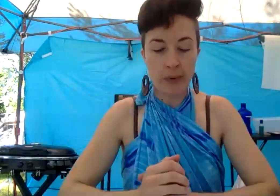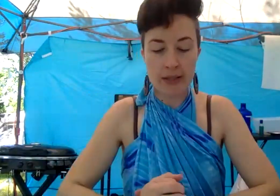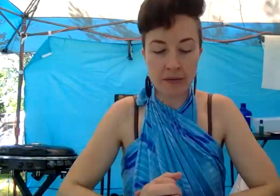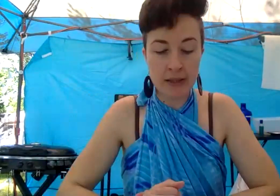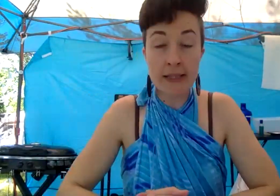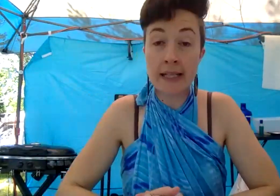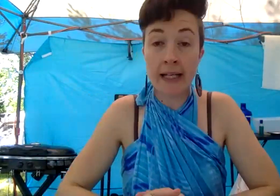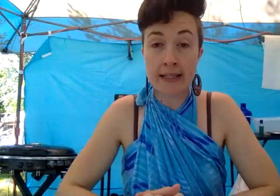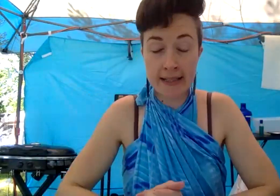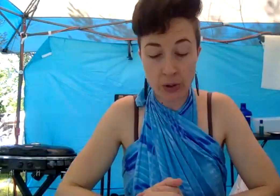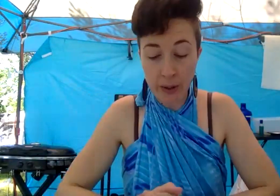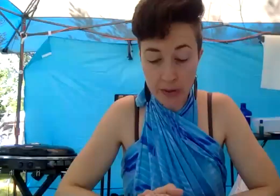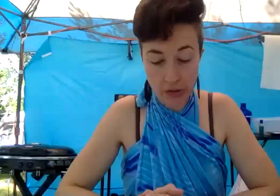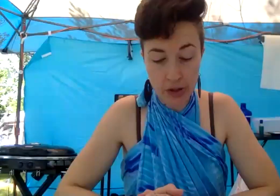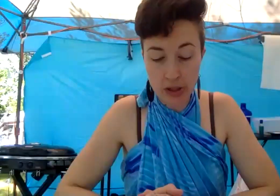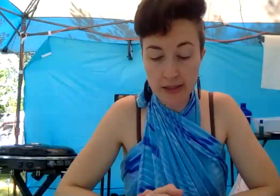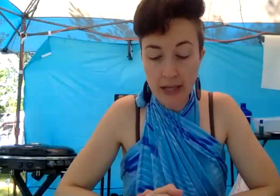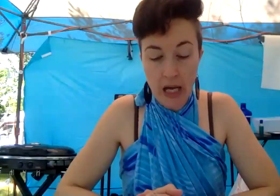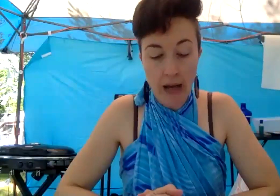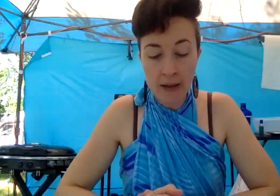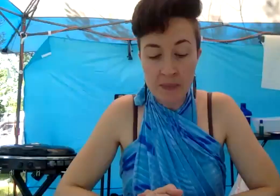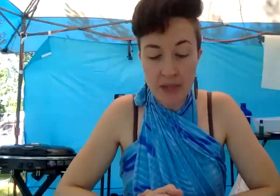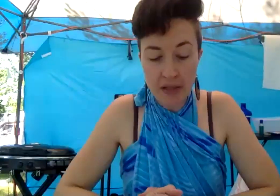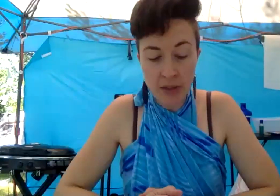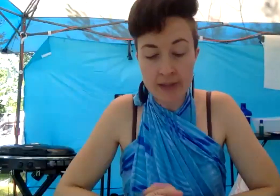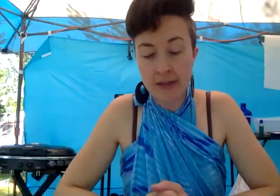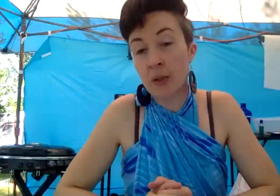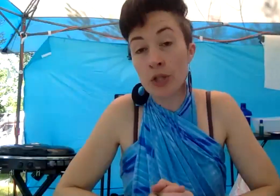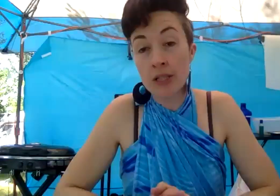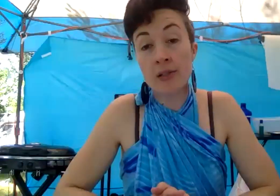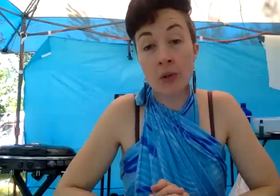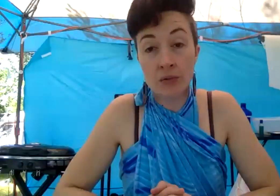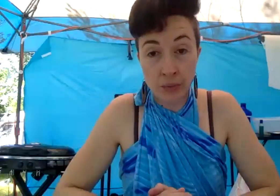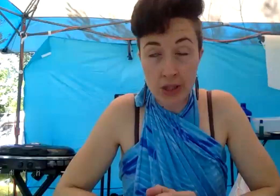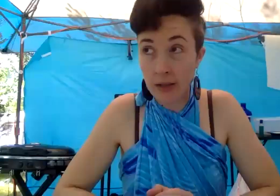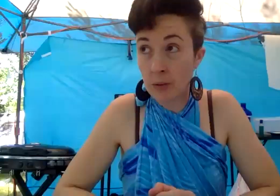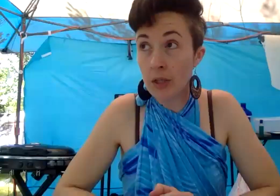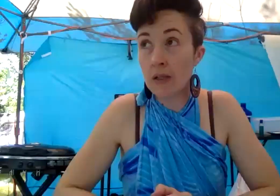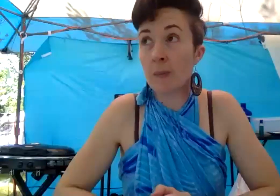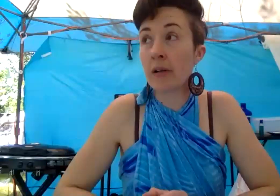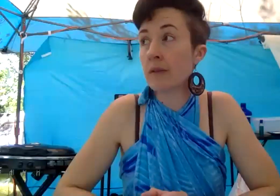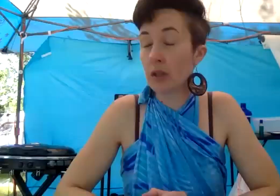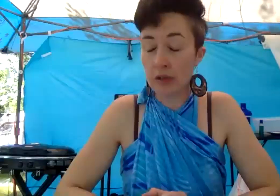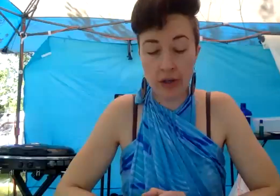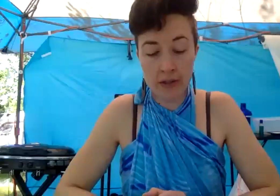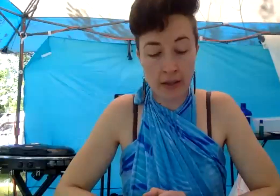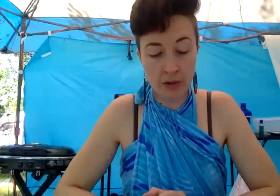with different syntaxes and grammar structures. And American Sign Language is its own rich language as part of the culture of the deaf